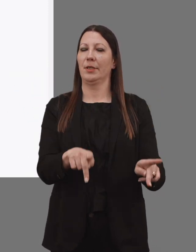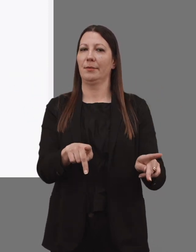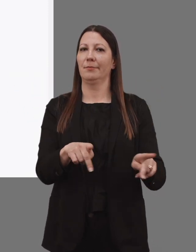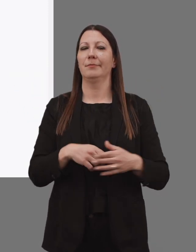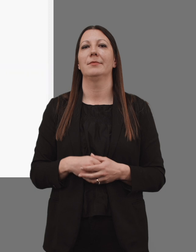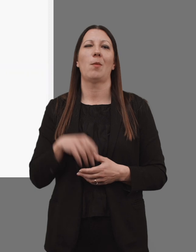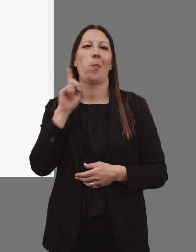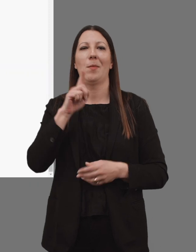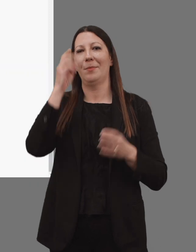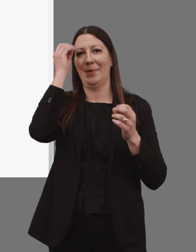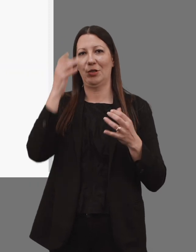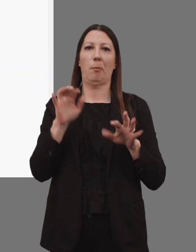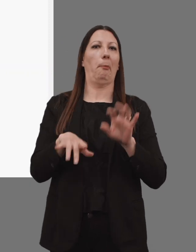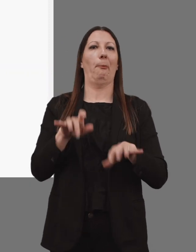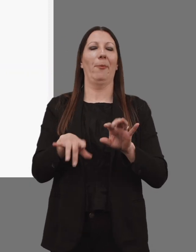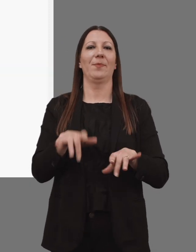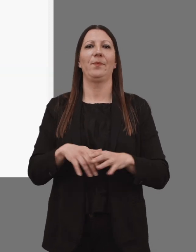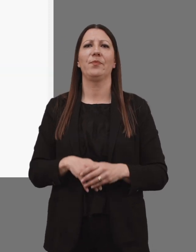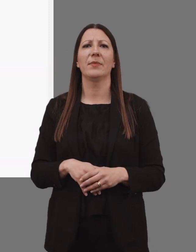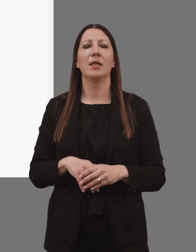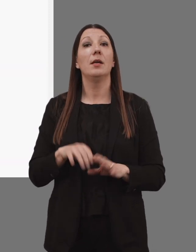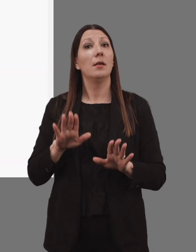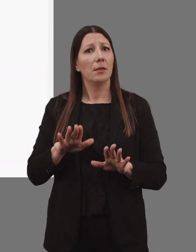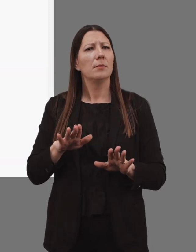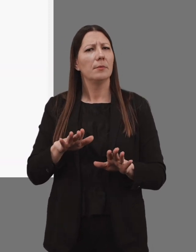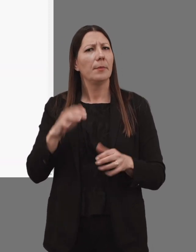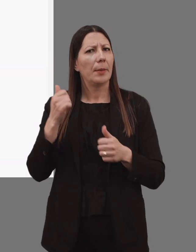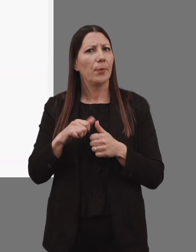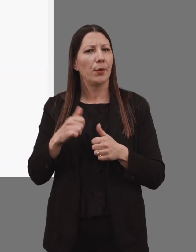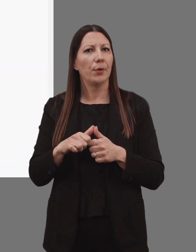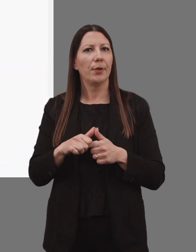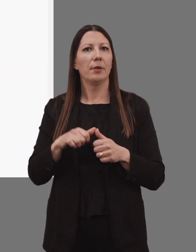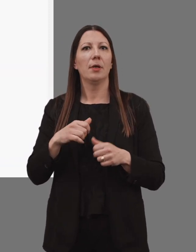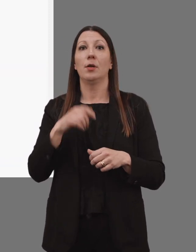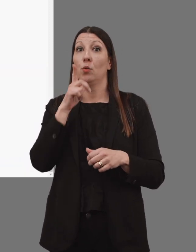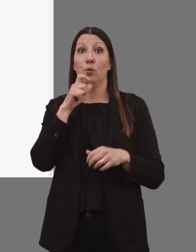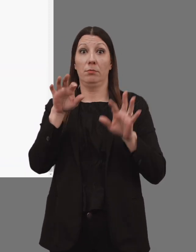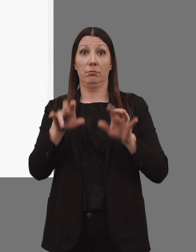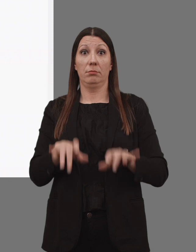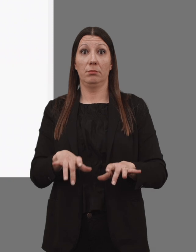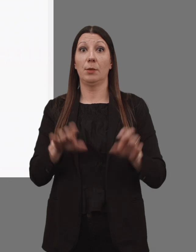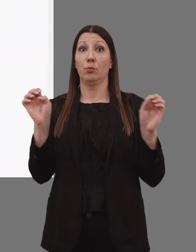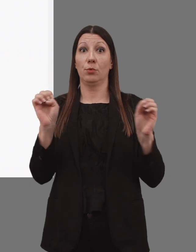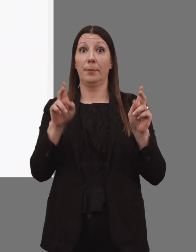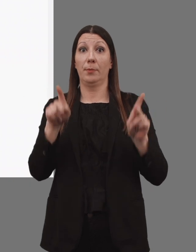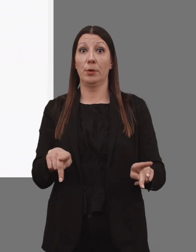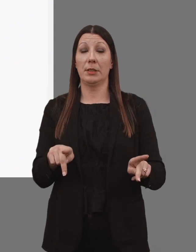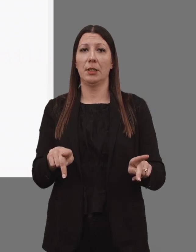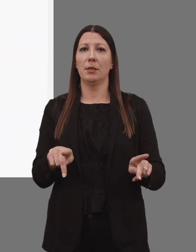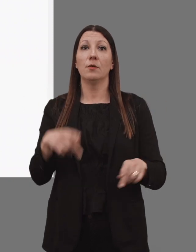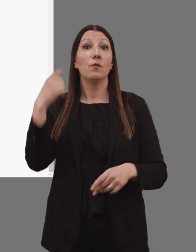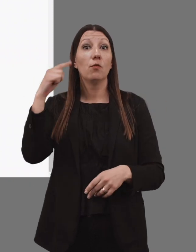for today. Now, just a reminder, this emergency contact is